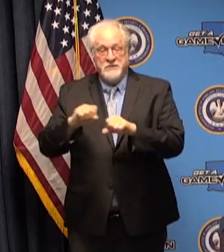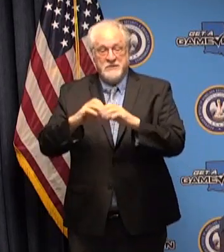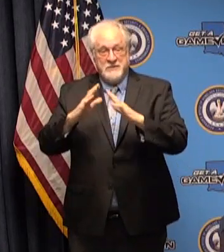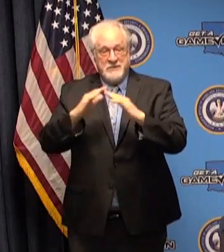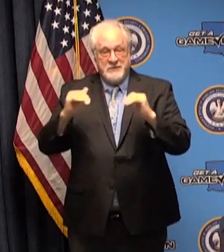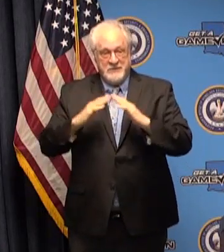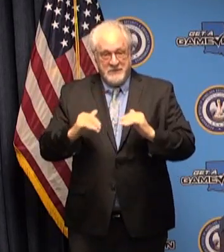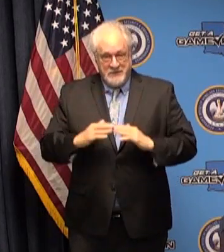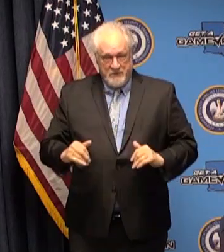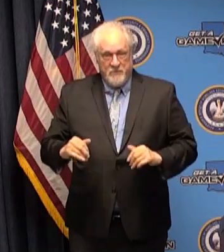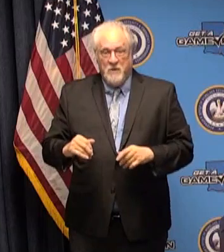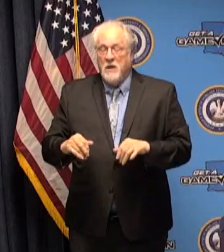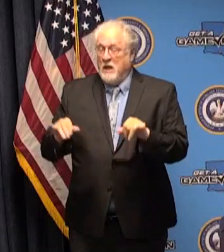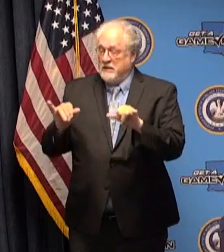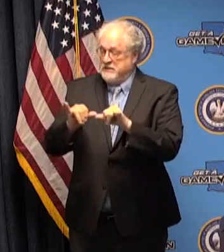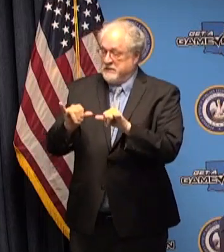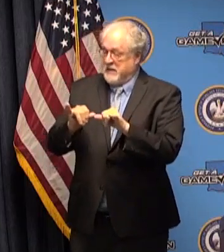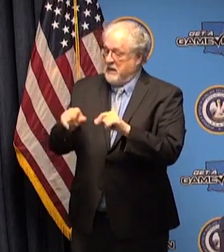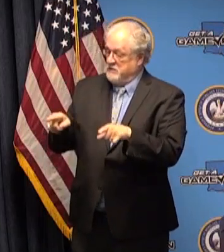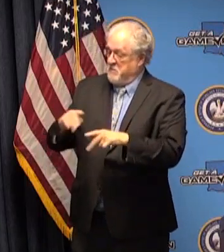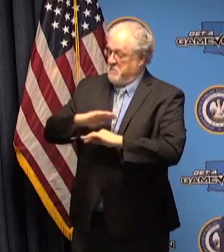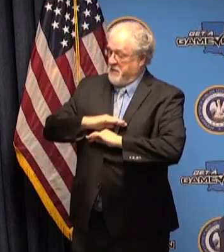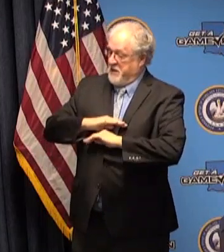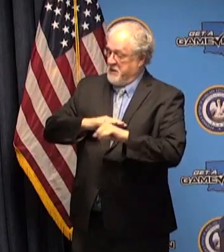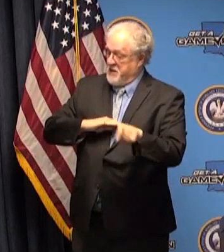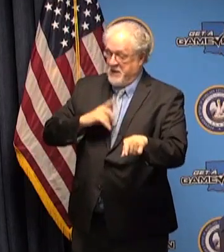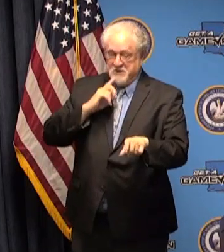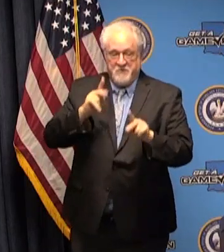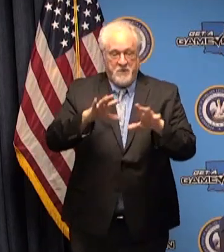in any state is sized to meet the needs of the population.